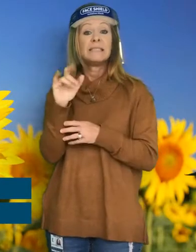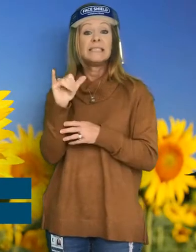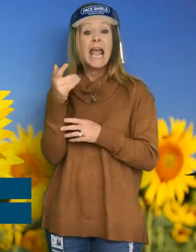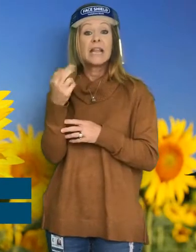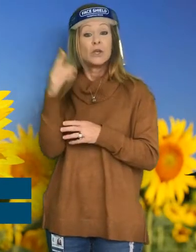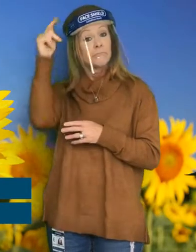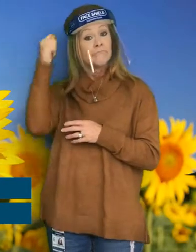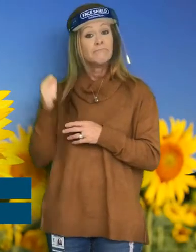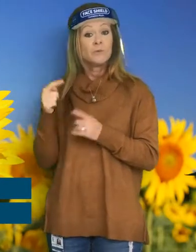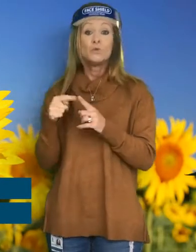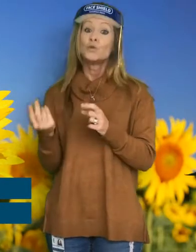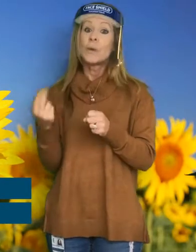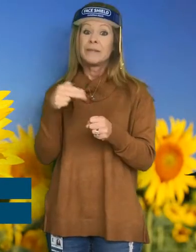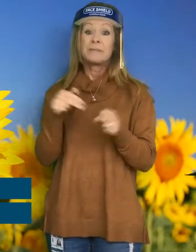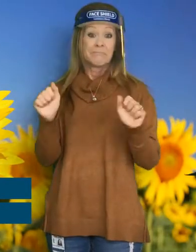to join.